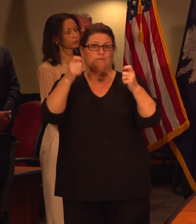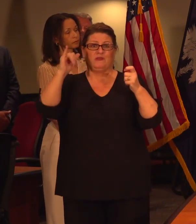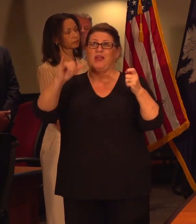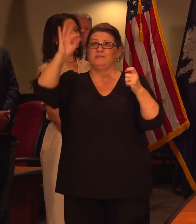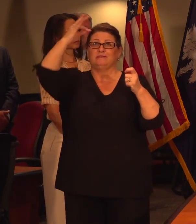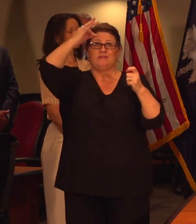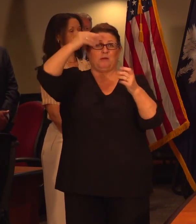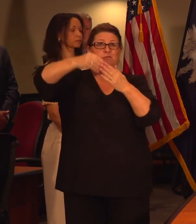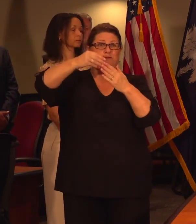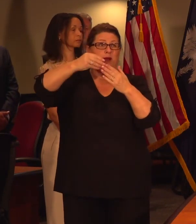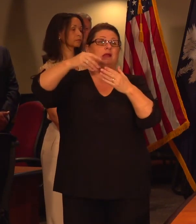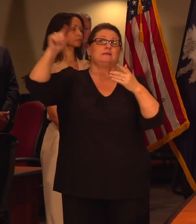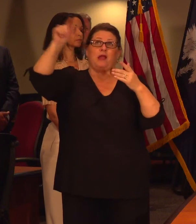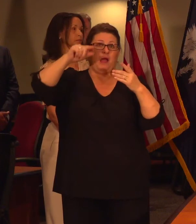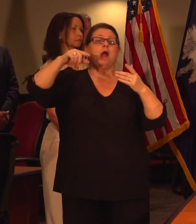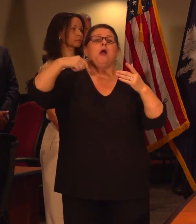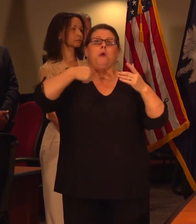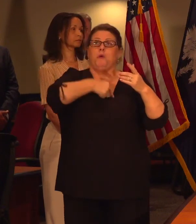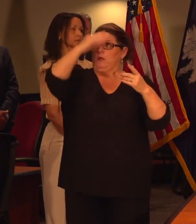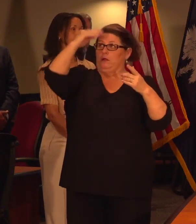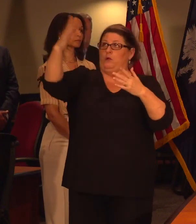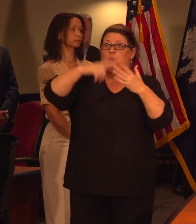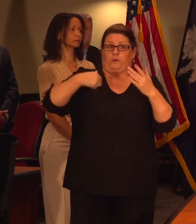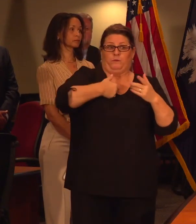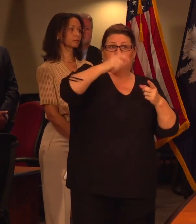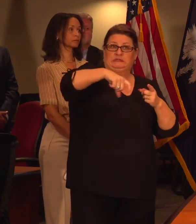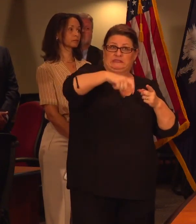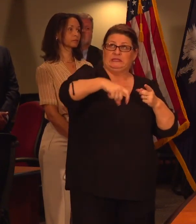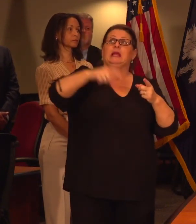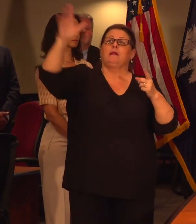and regulations know what we need here. And we are